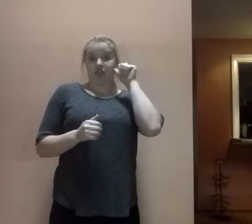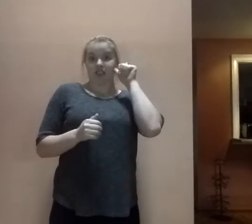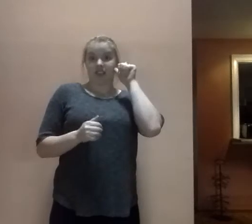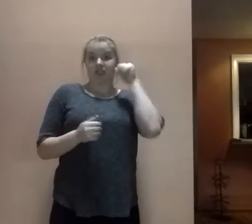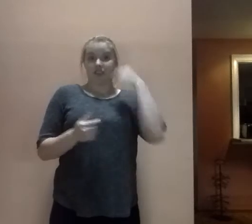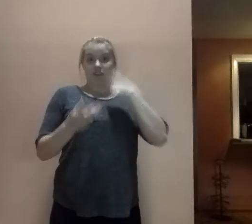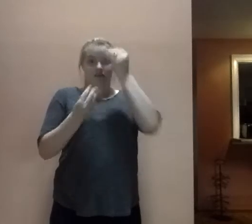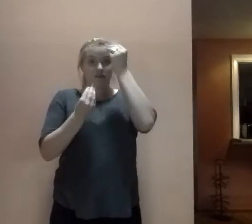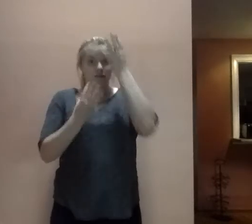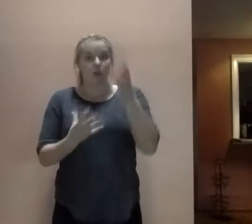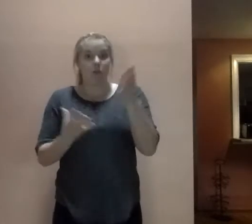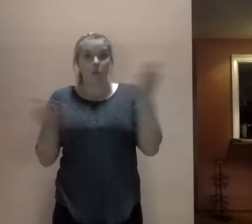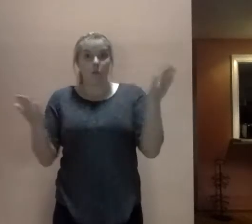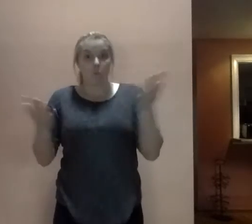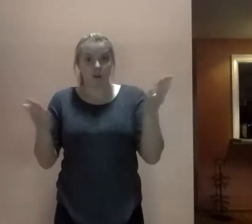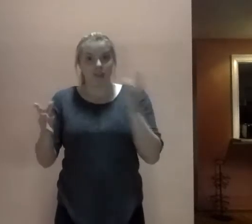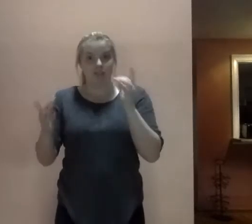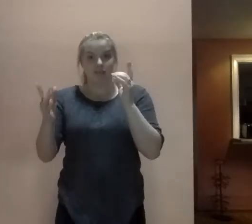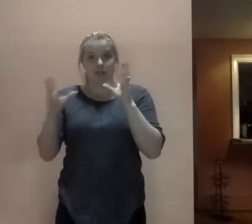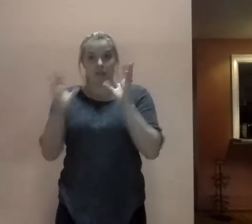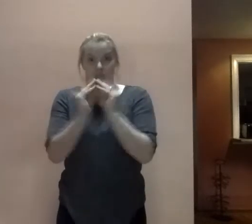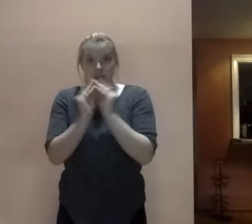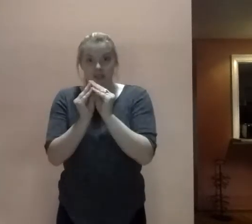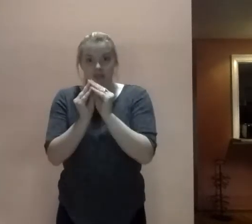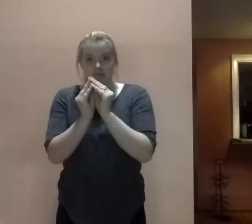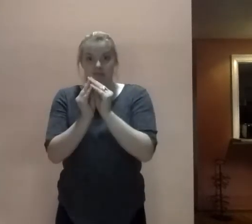cancer, she said she could no longer do the interview.